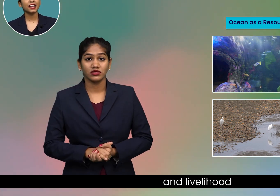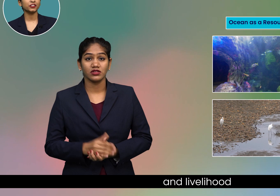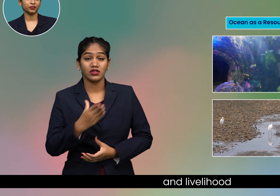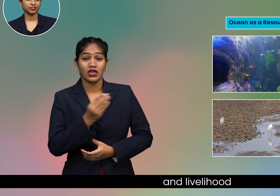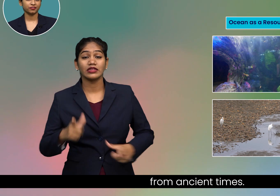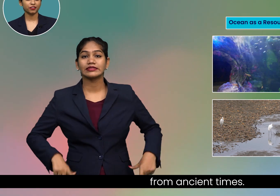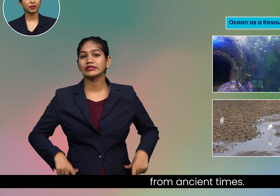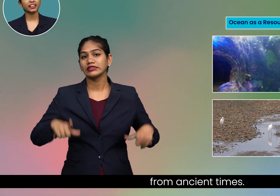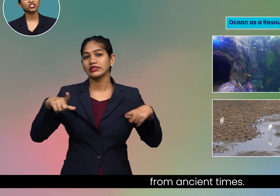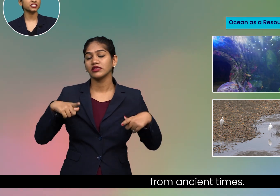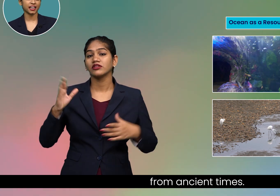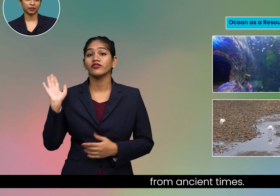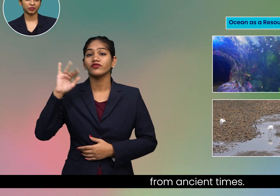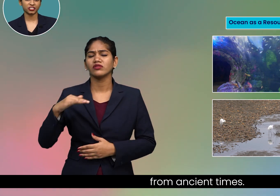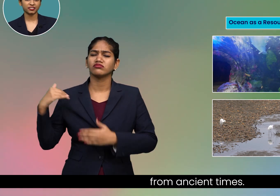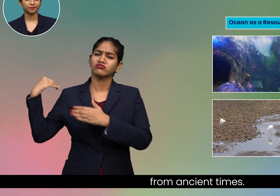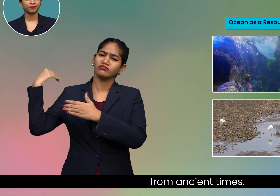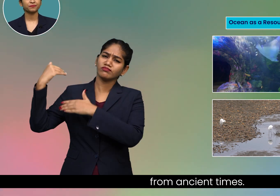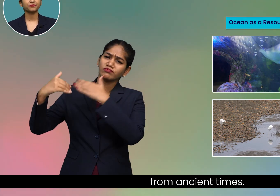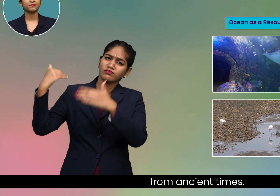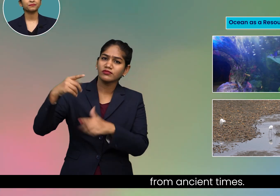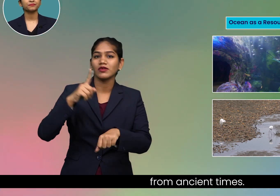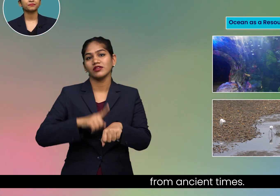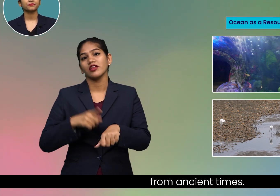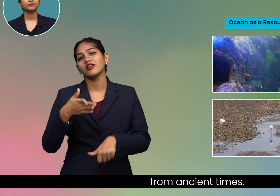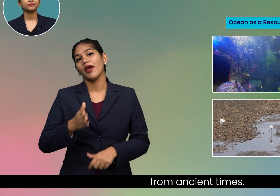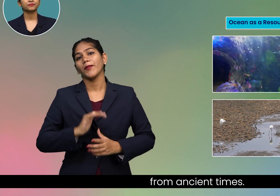and livelihood from ancient times.